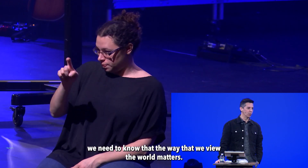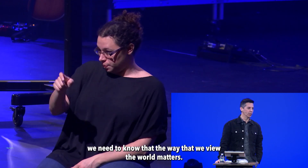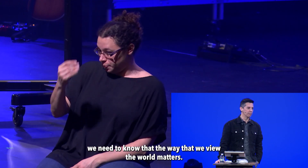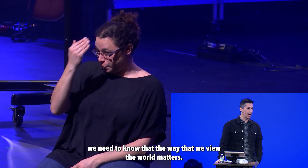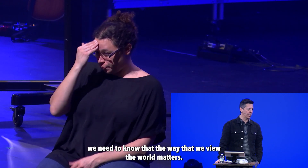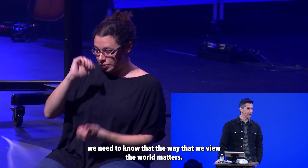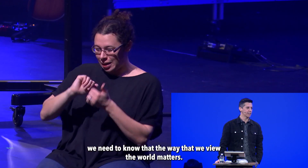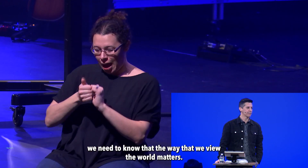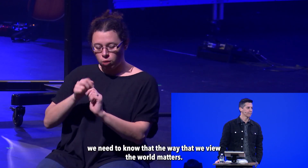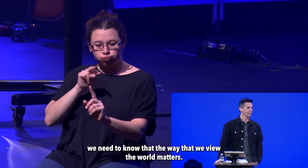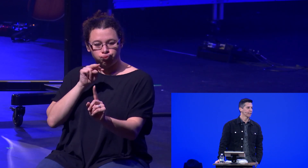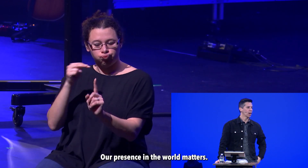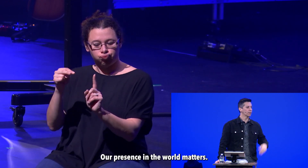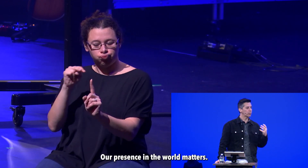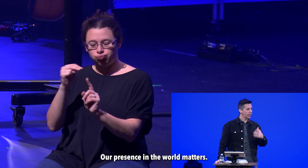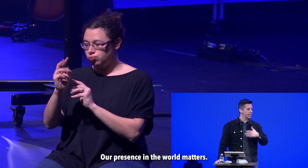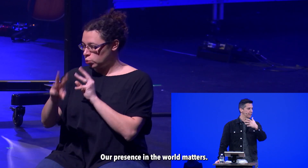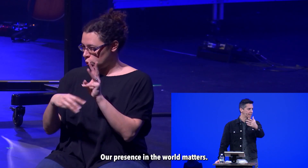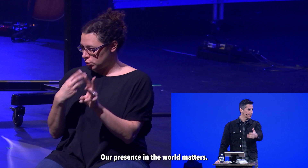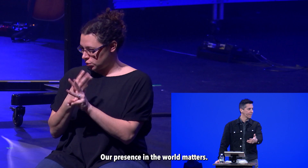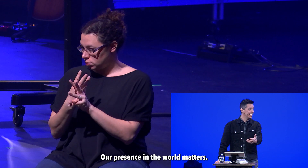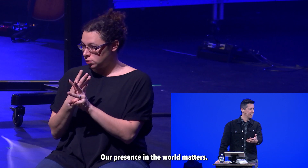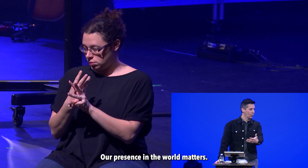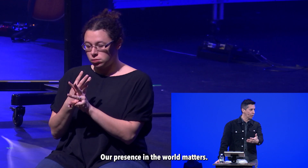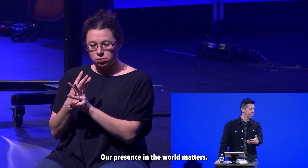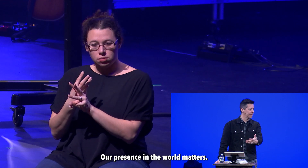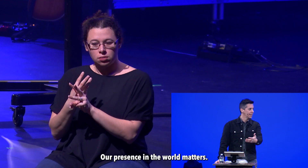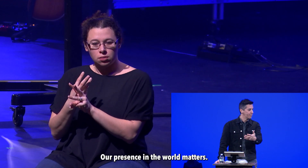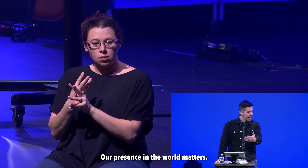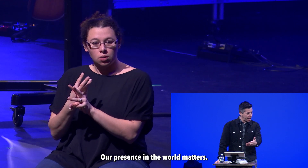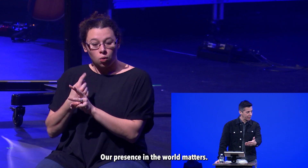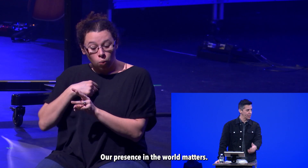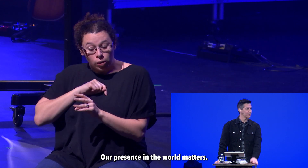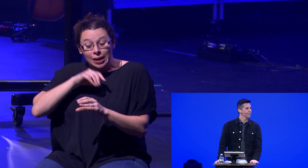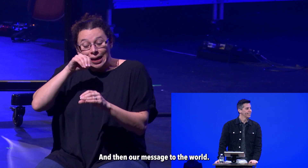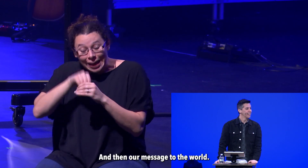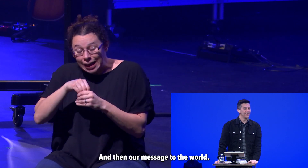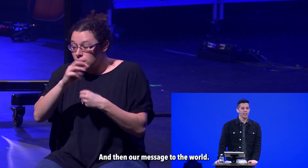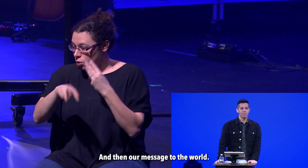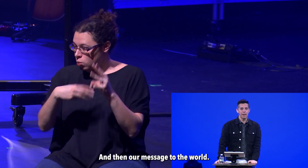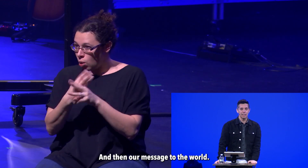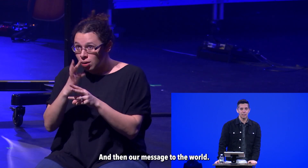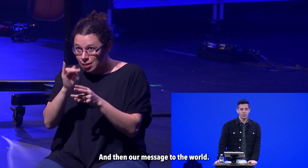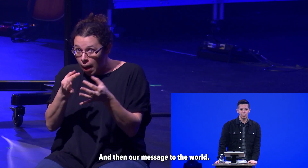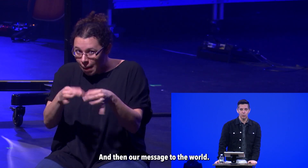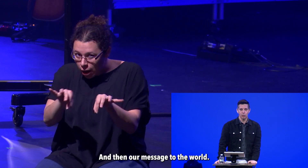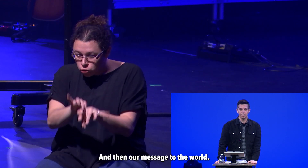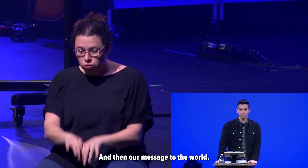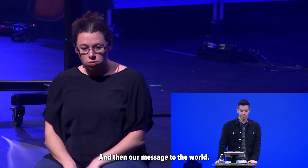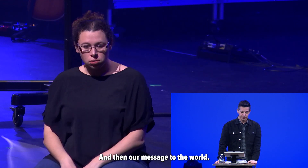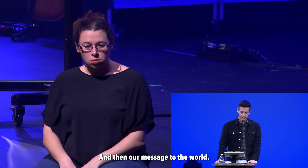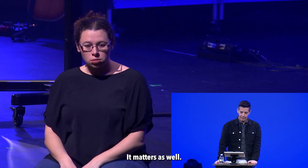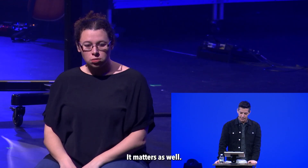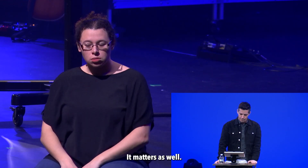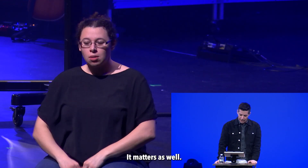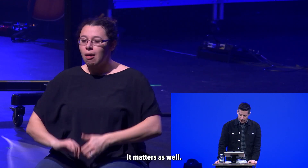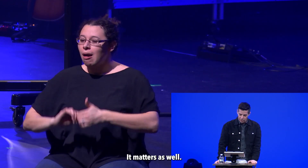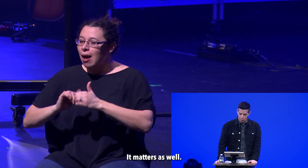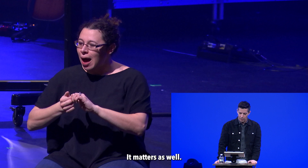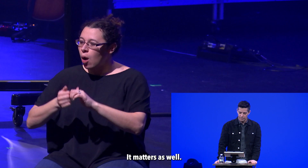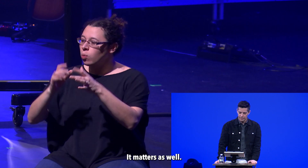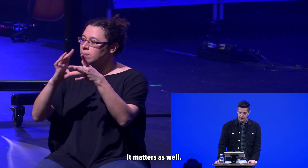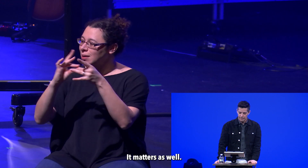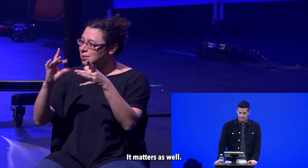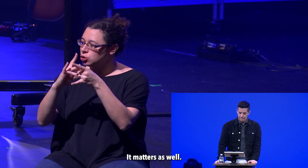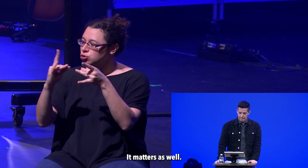view the world matters. Our presence in the world matters. And then our message to the world, it matters